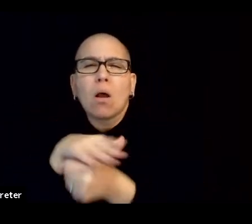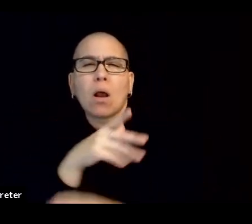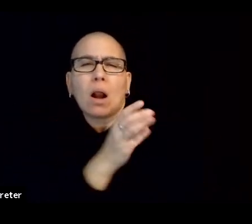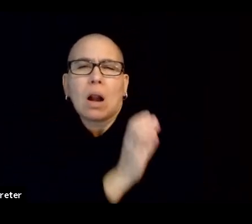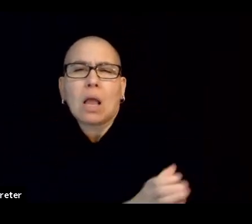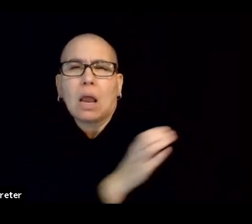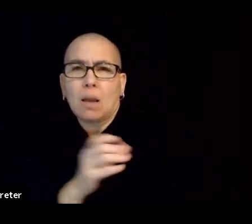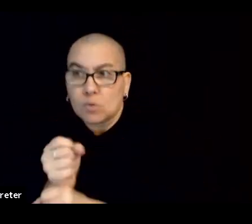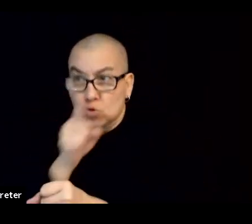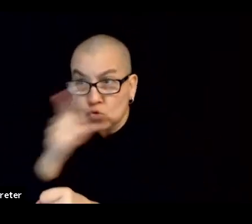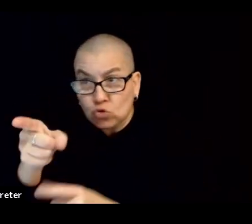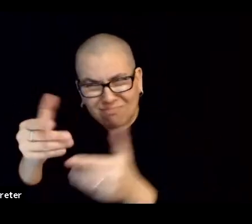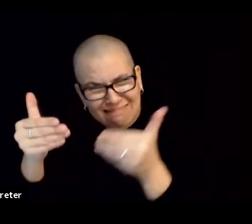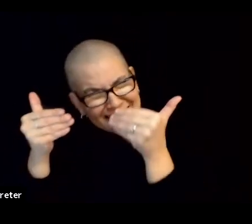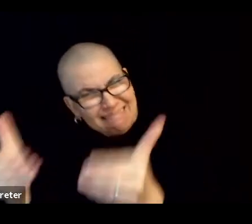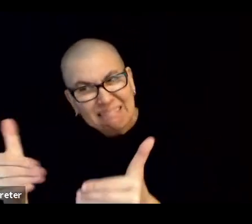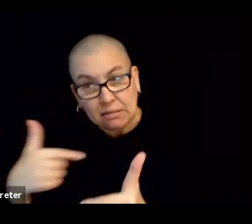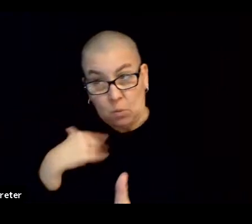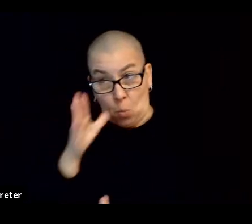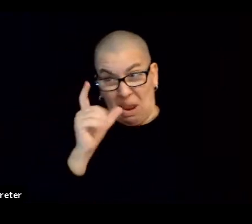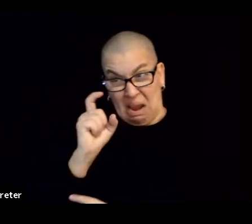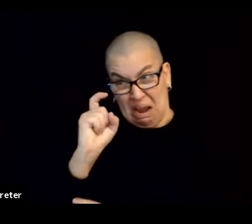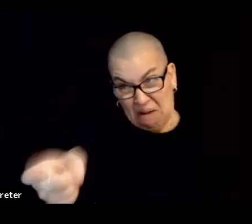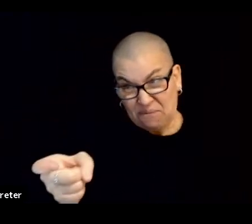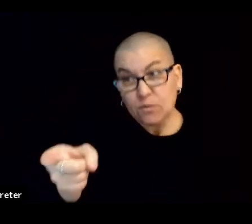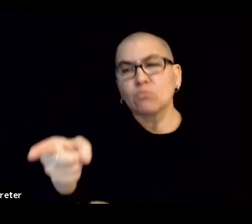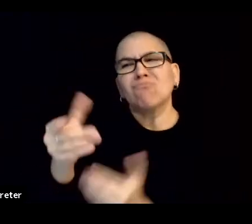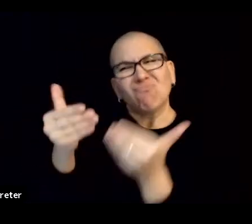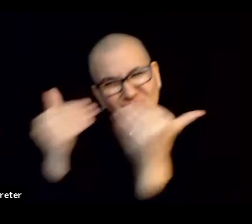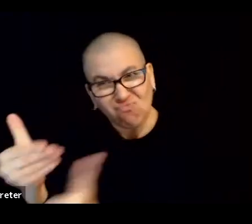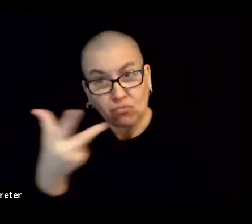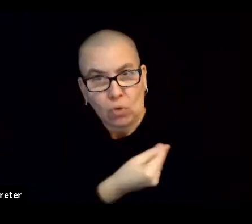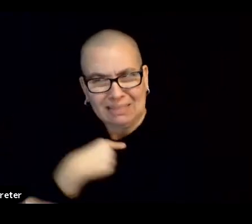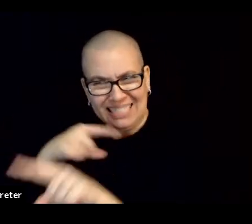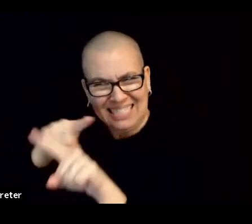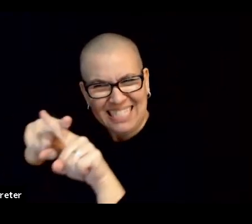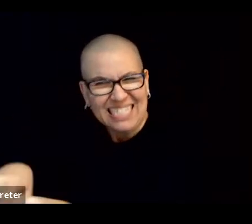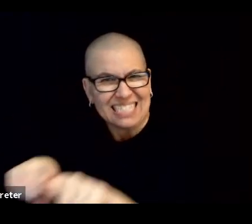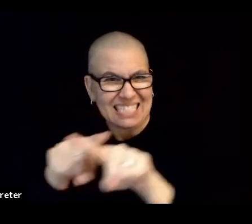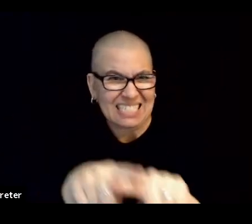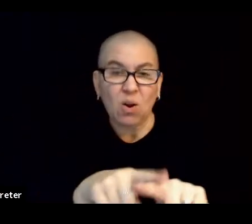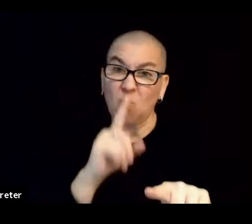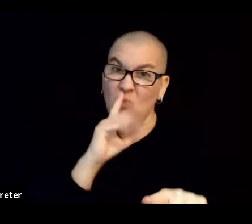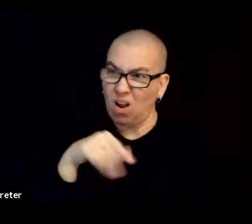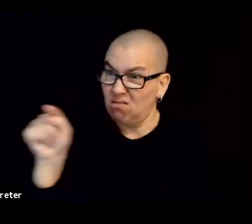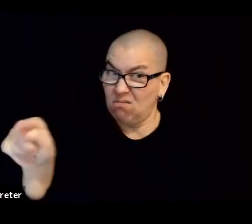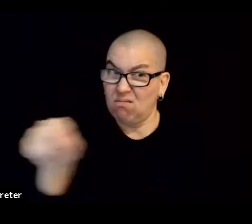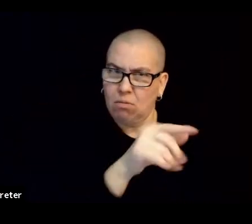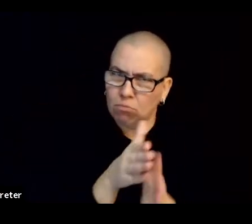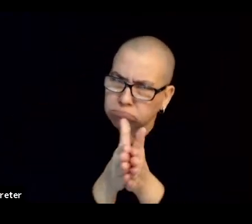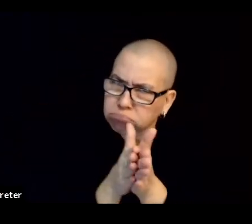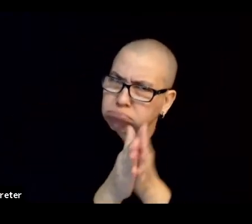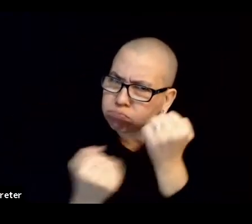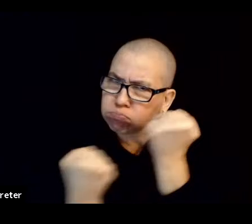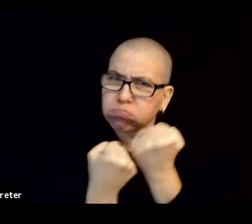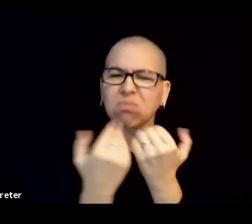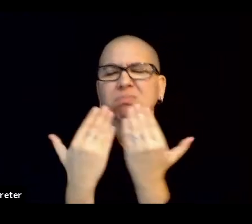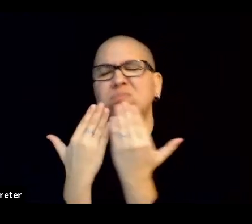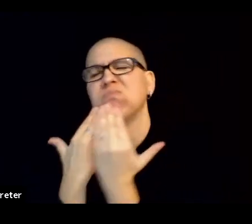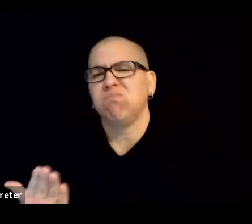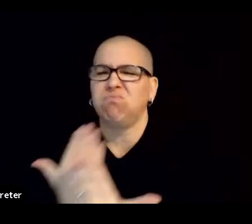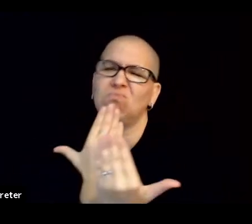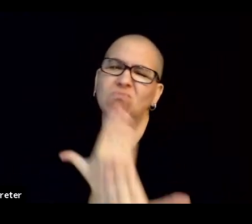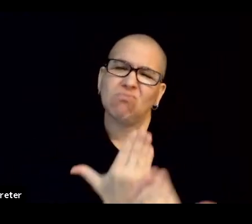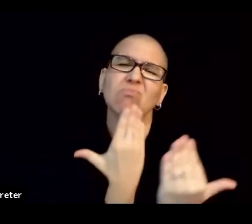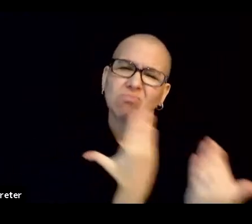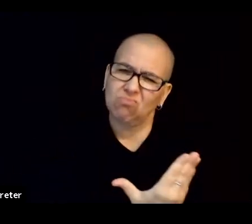so grateful for the hard work all of these partners are doing, and especially those in the communities that you're hearing about today who are going to help us stand